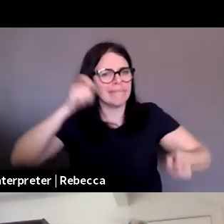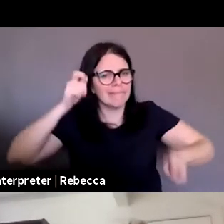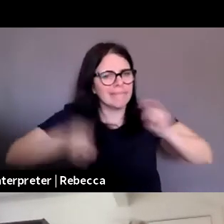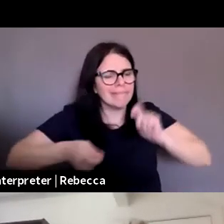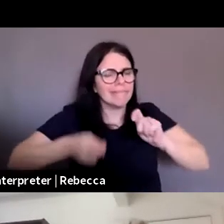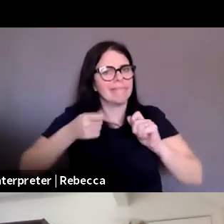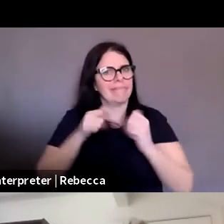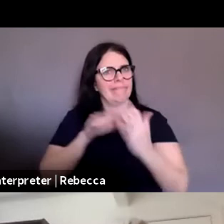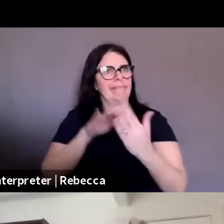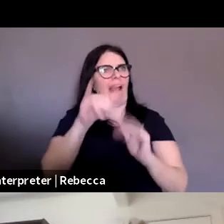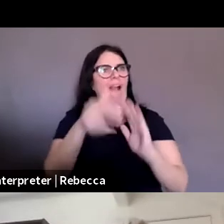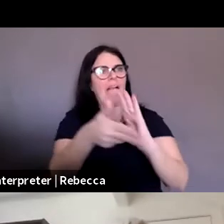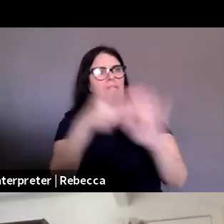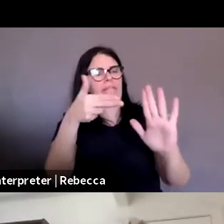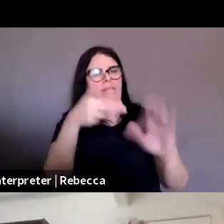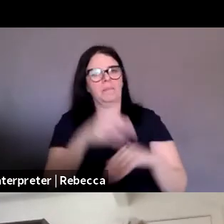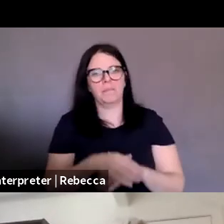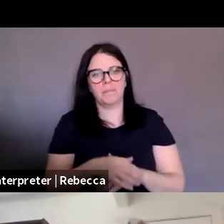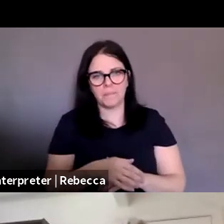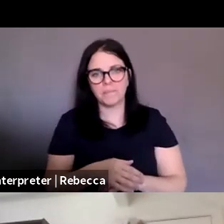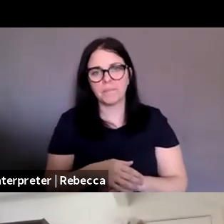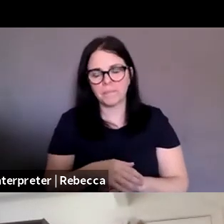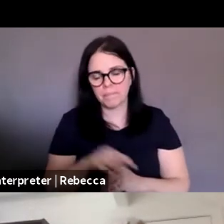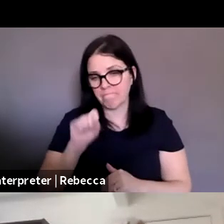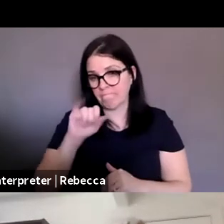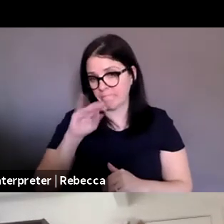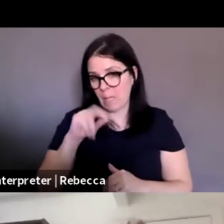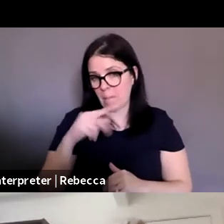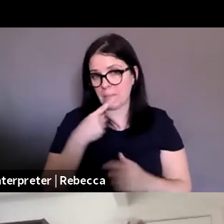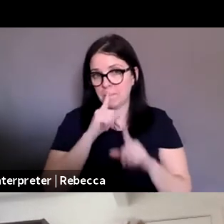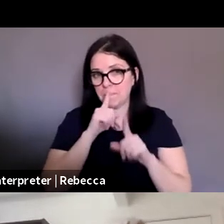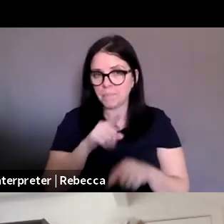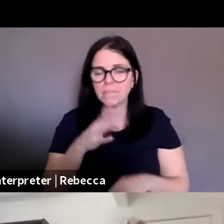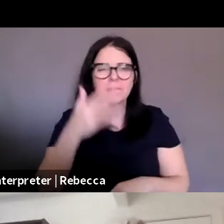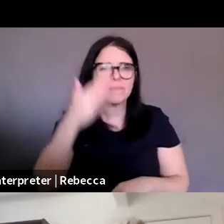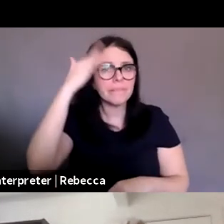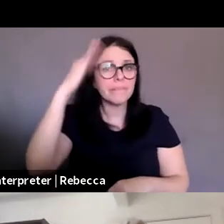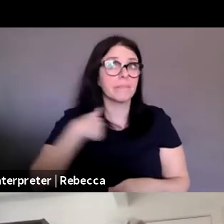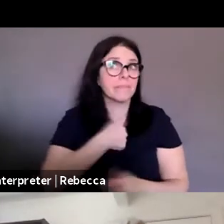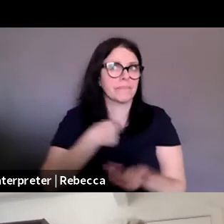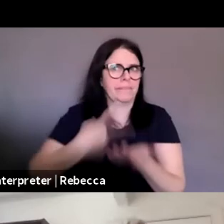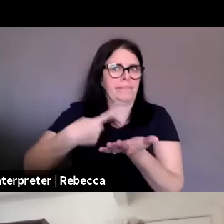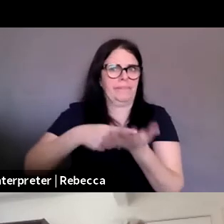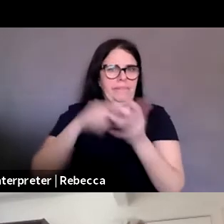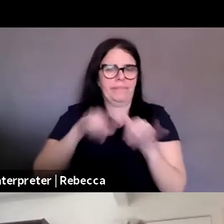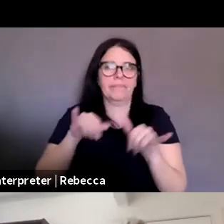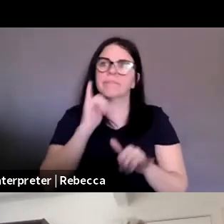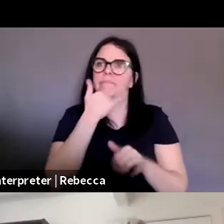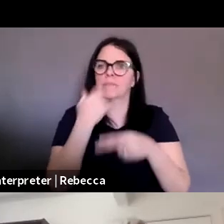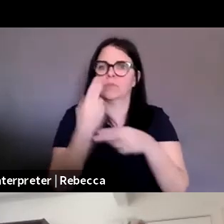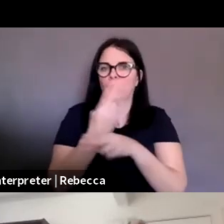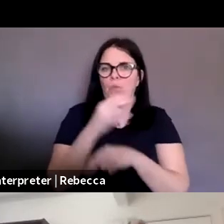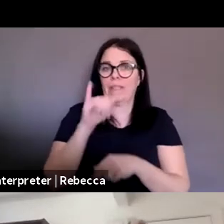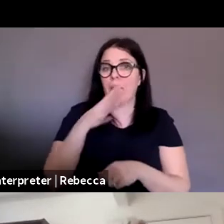raise concern and make concerns heard about the misuse of parental alienation. But I think what we really need is